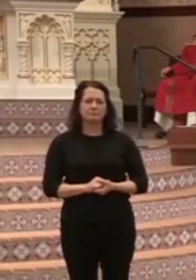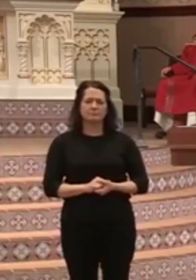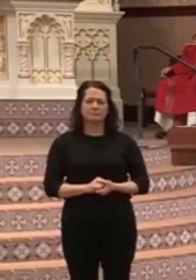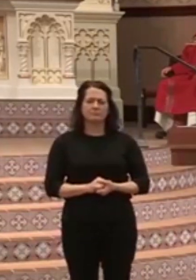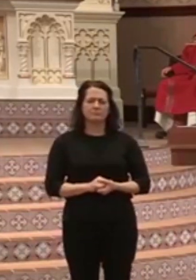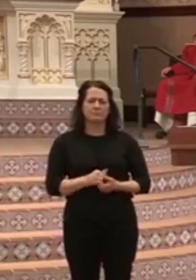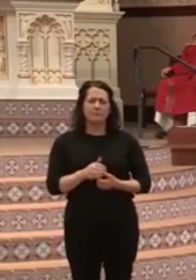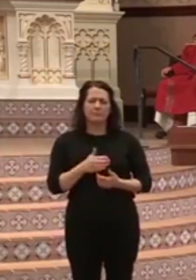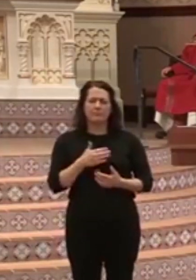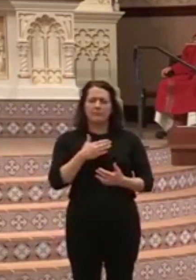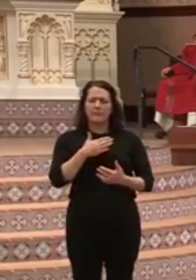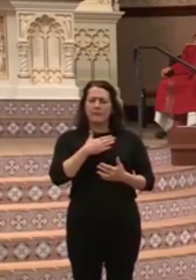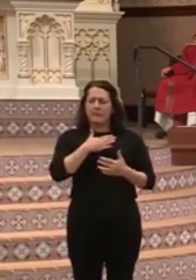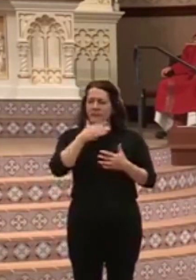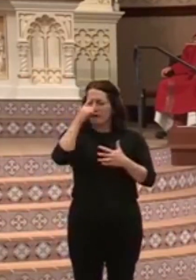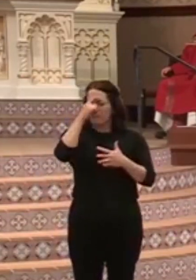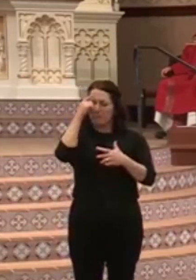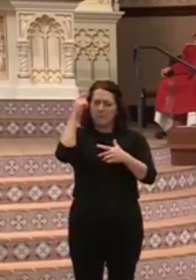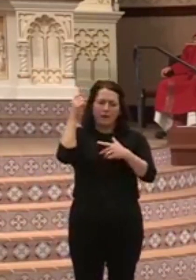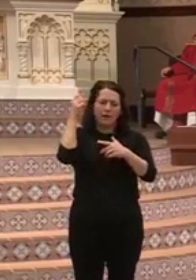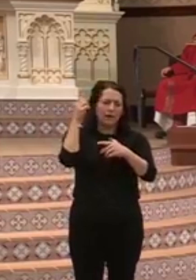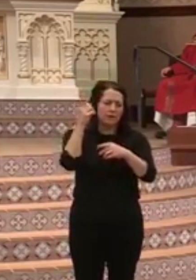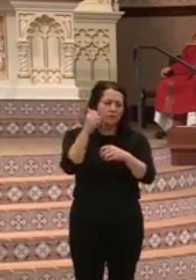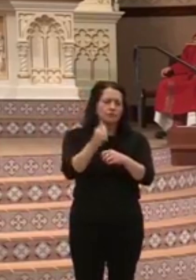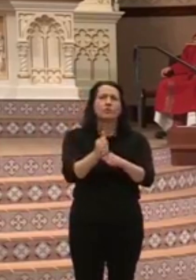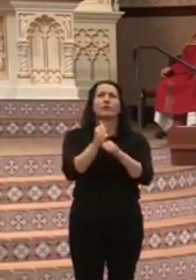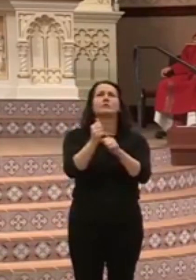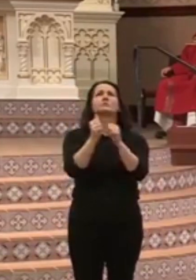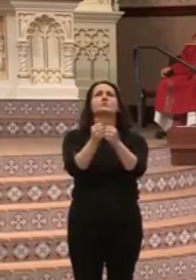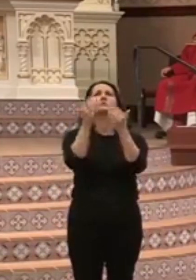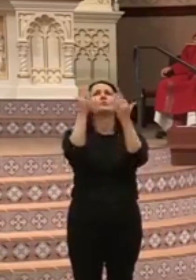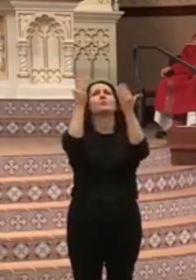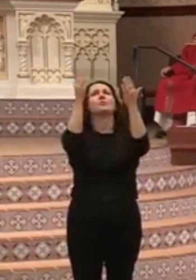Trust is in you, O